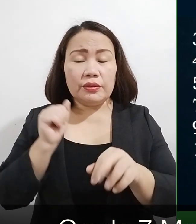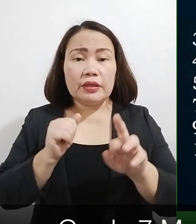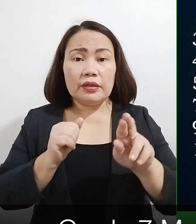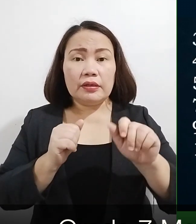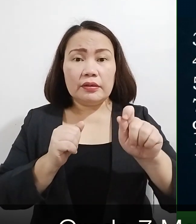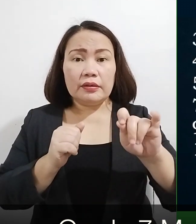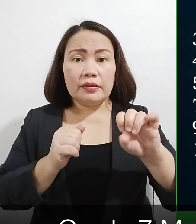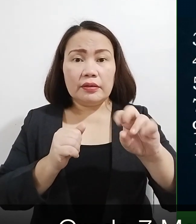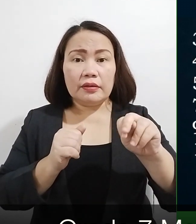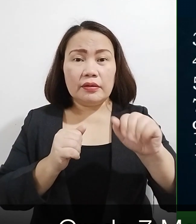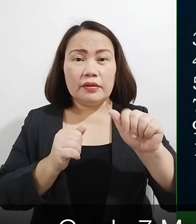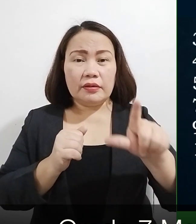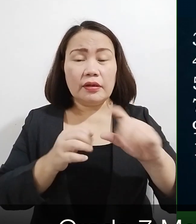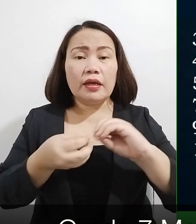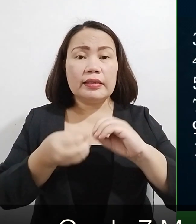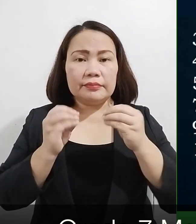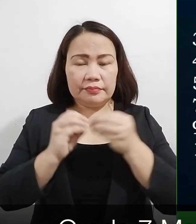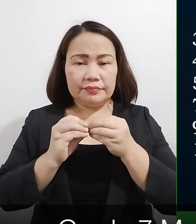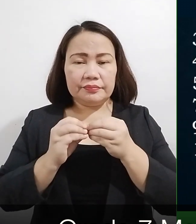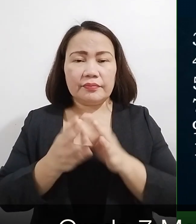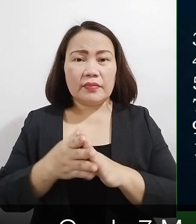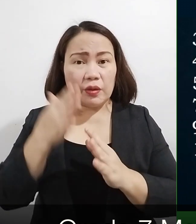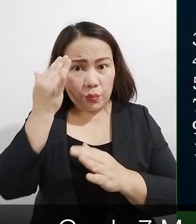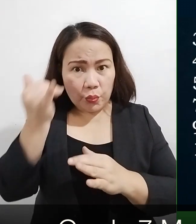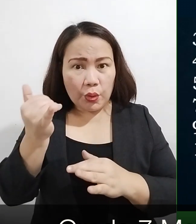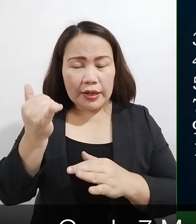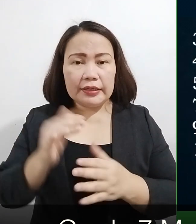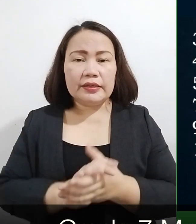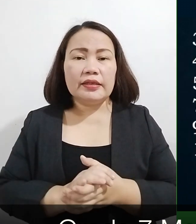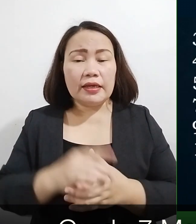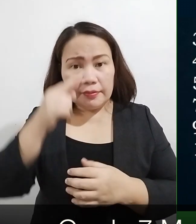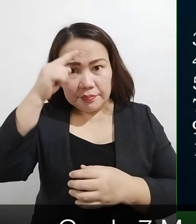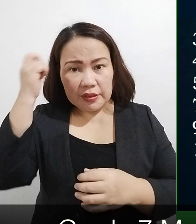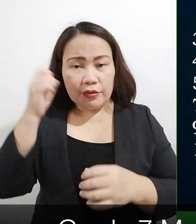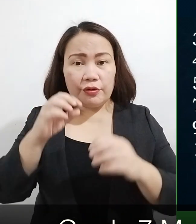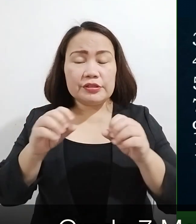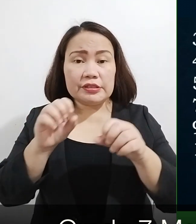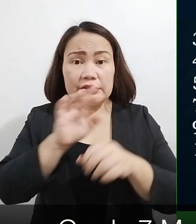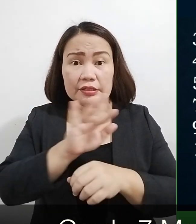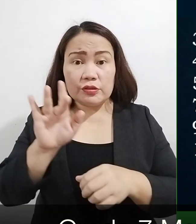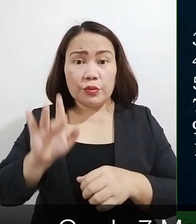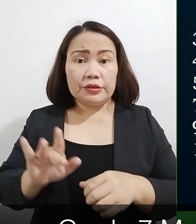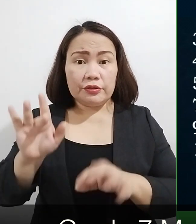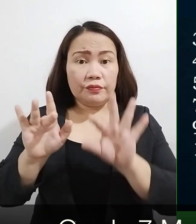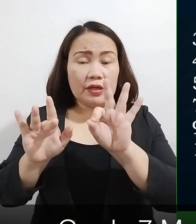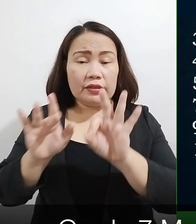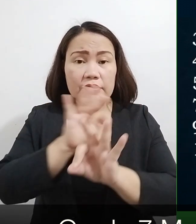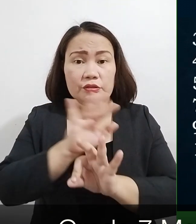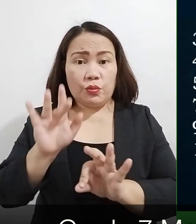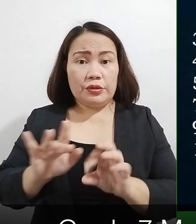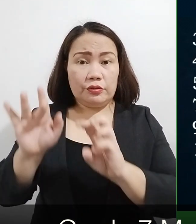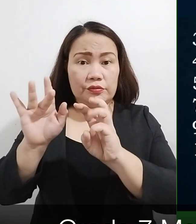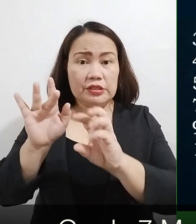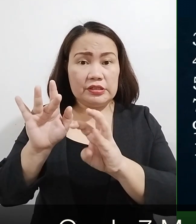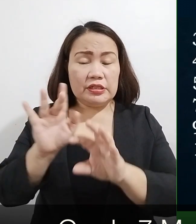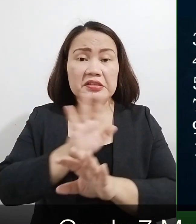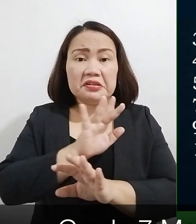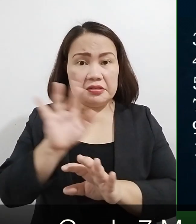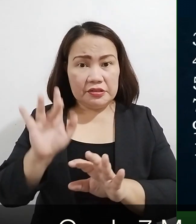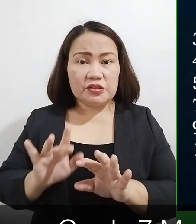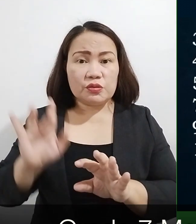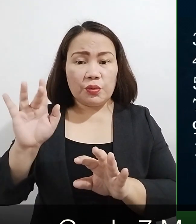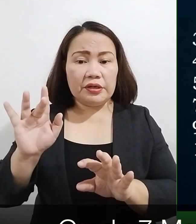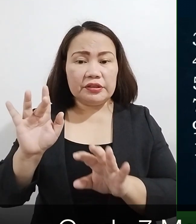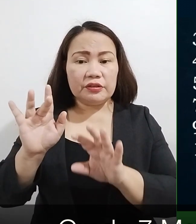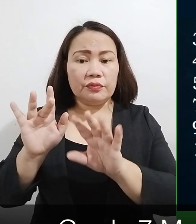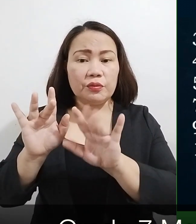considered rational numbers. Why? Because the square root of 9, square root of 16, pag kinuha natin ang